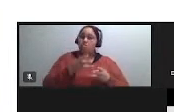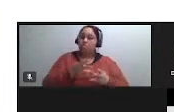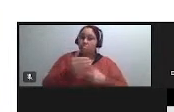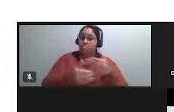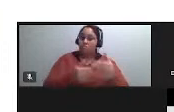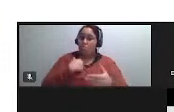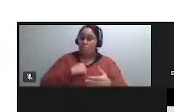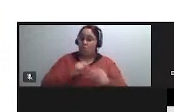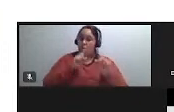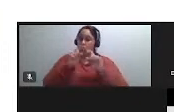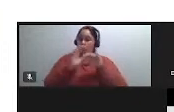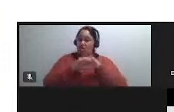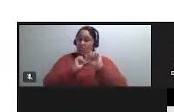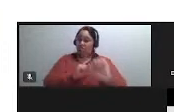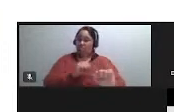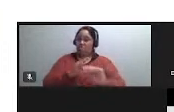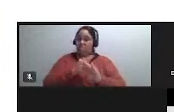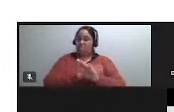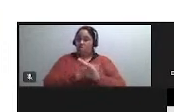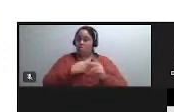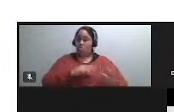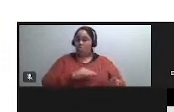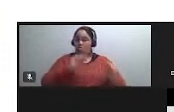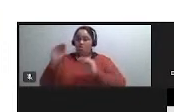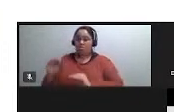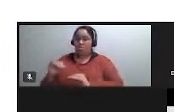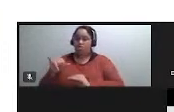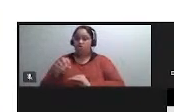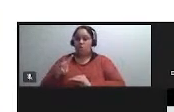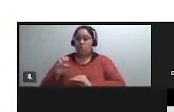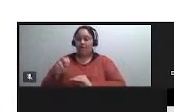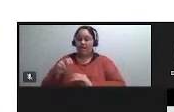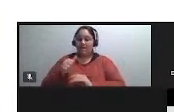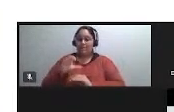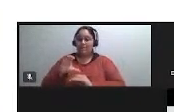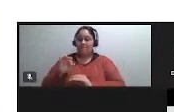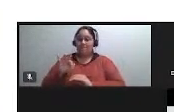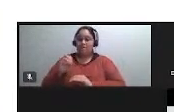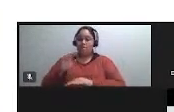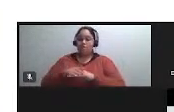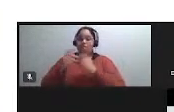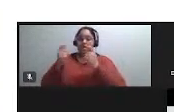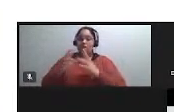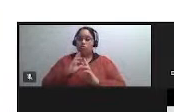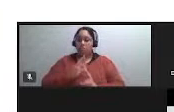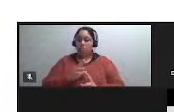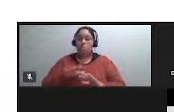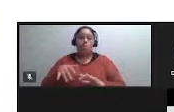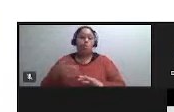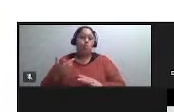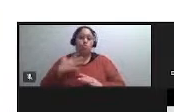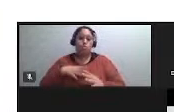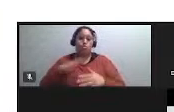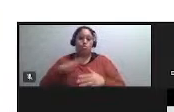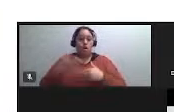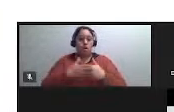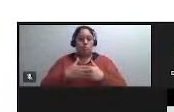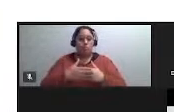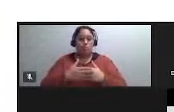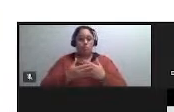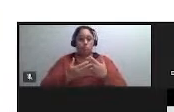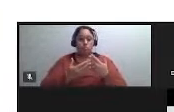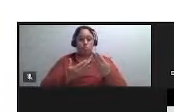take questions on this before we move over to Mr. Jawadin and the CFO in terms of the financial report, or whether we would conclude the financial